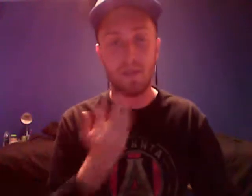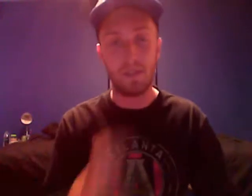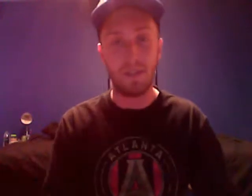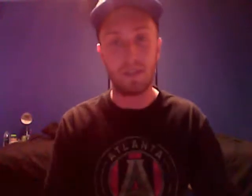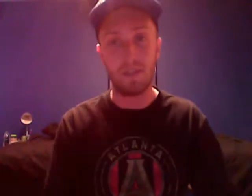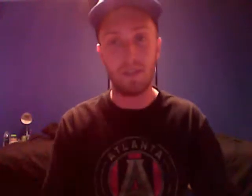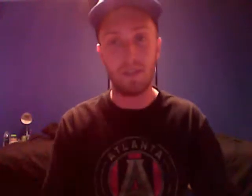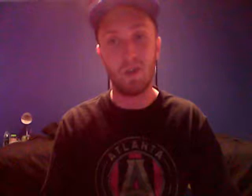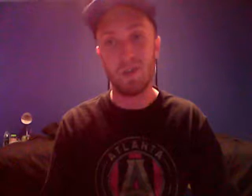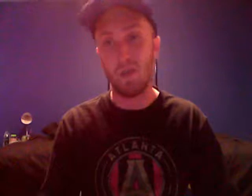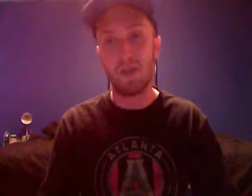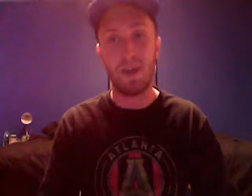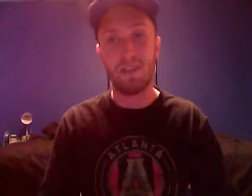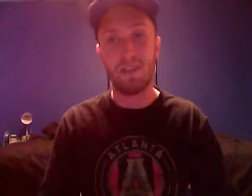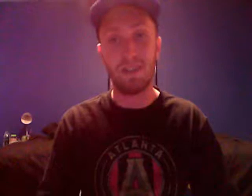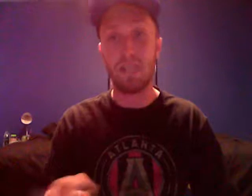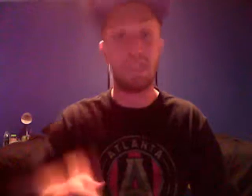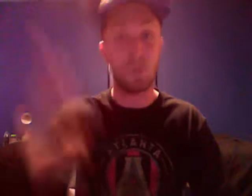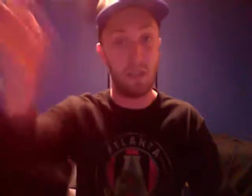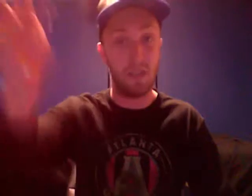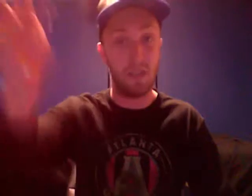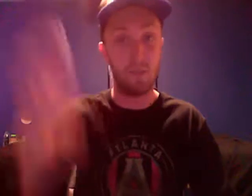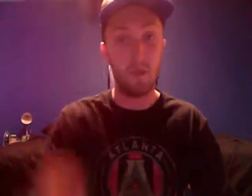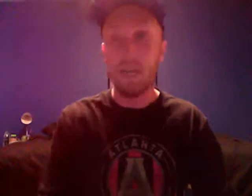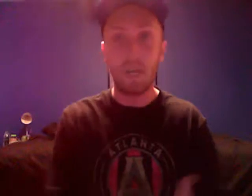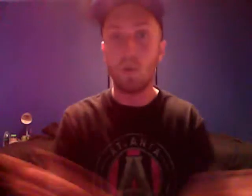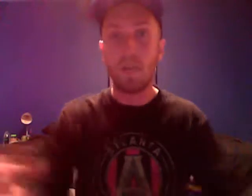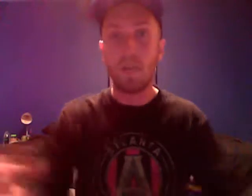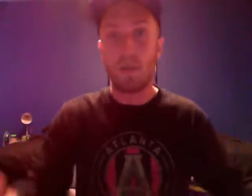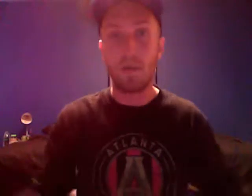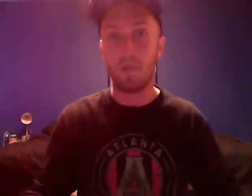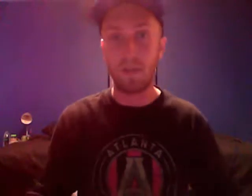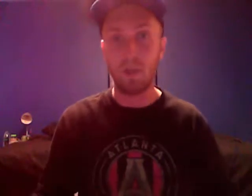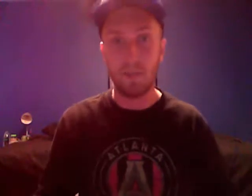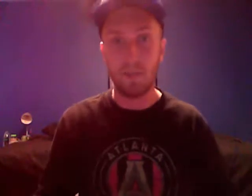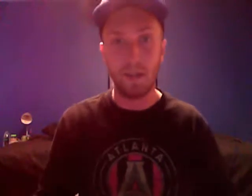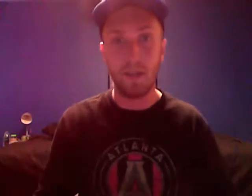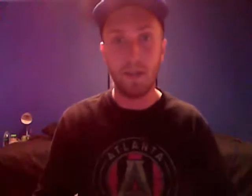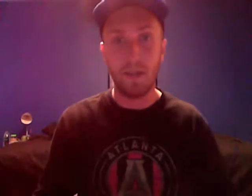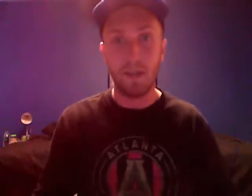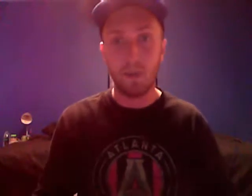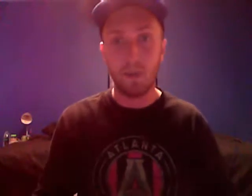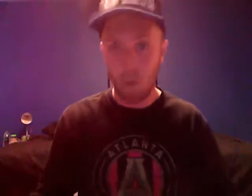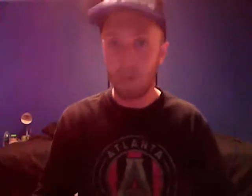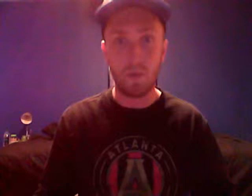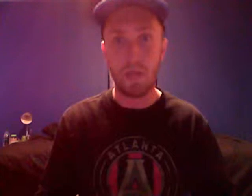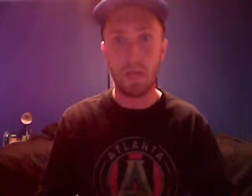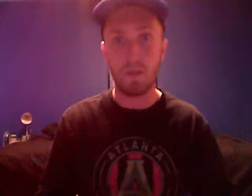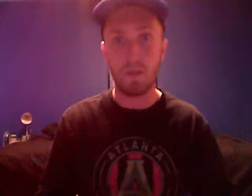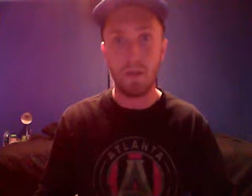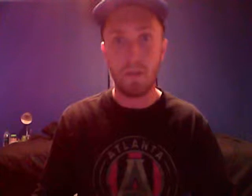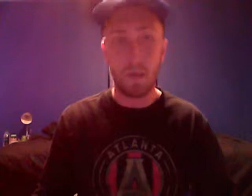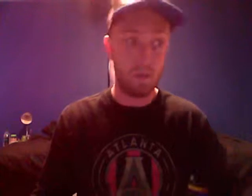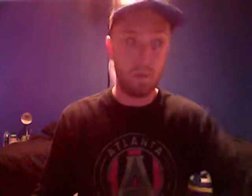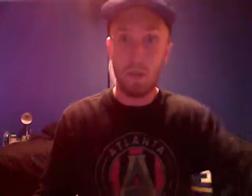15 seconds and then said, oh, you know what, in hindsight, that's actually Atlanta's ball. That only ever happened for Vancouver today. Quite a few times. There's